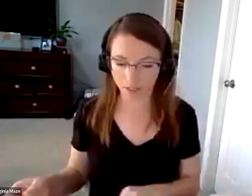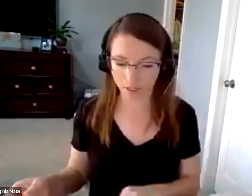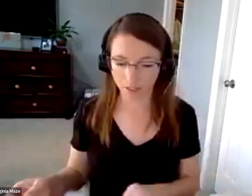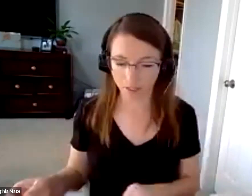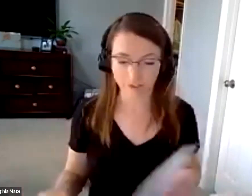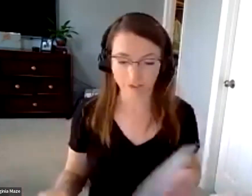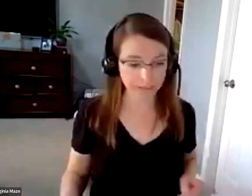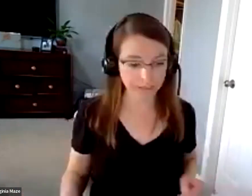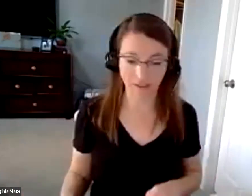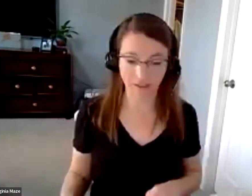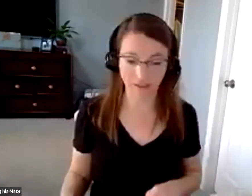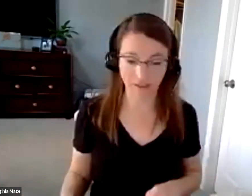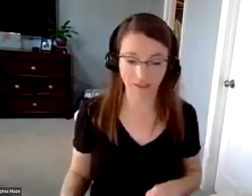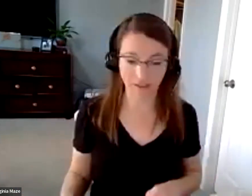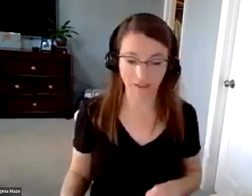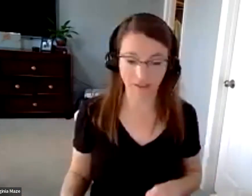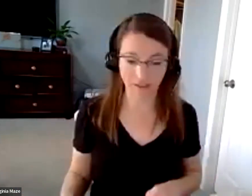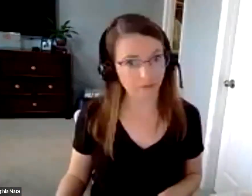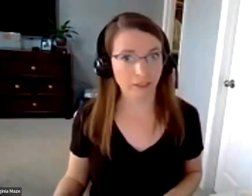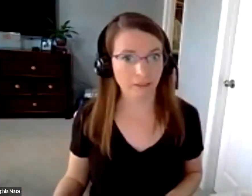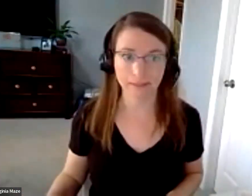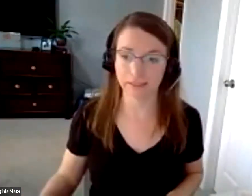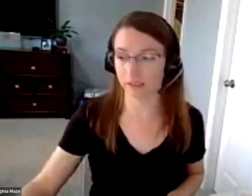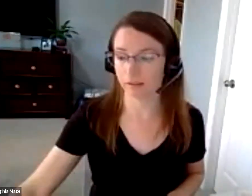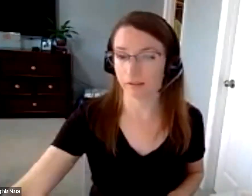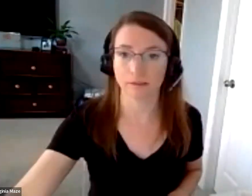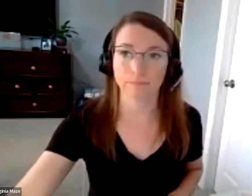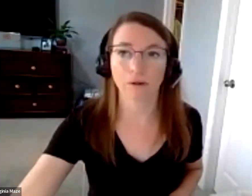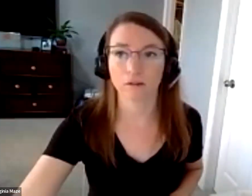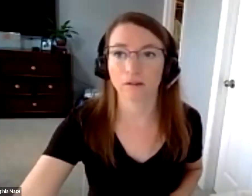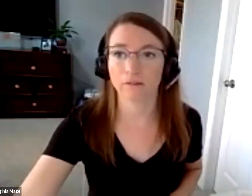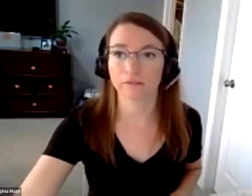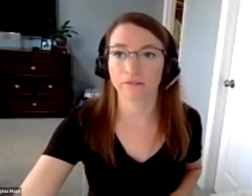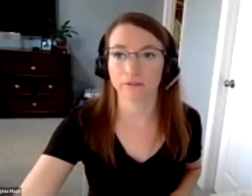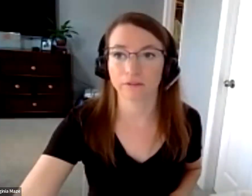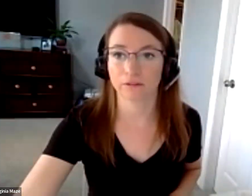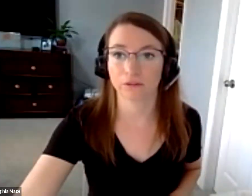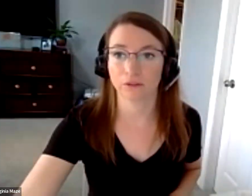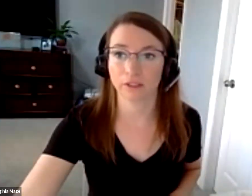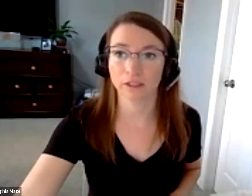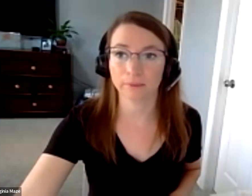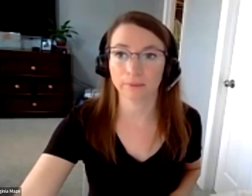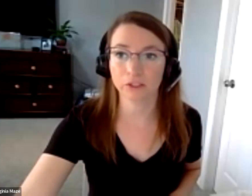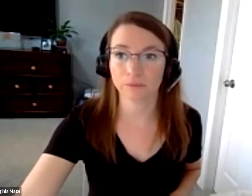I just want to say that, you don't have to be afraid to make mistakes. That is part of learning a language.